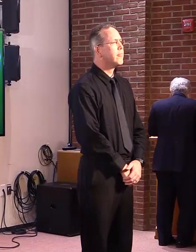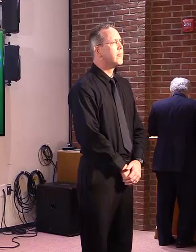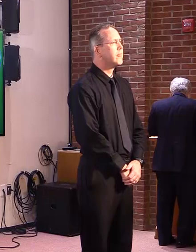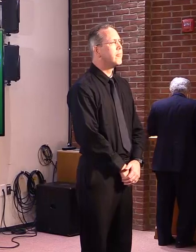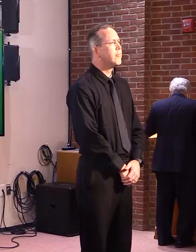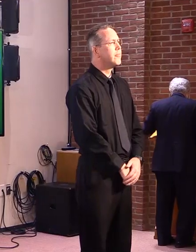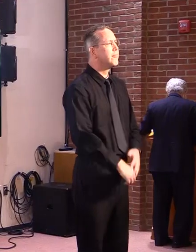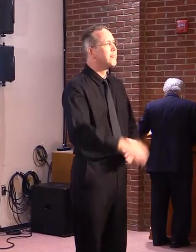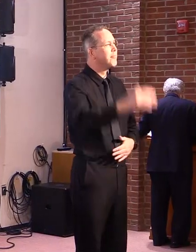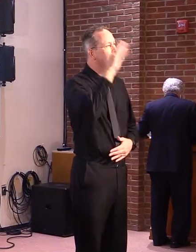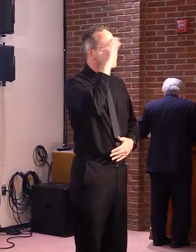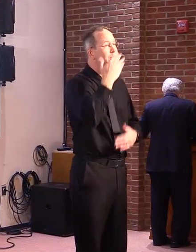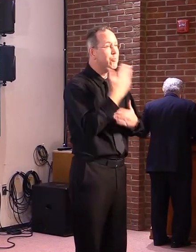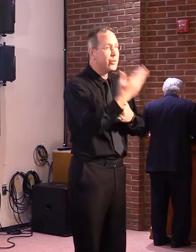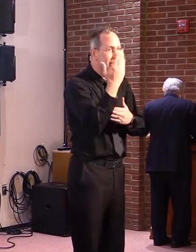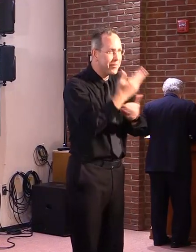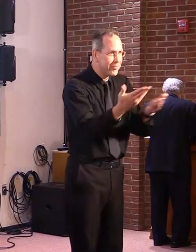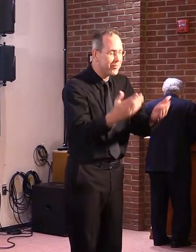Good morning, everyone.